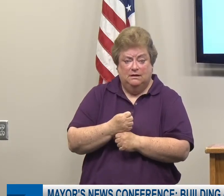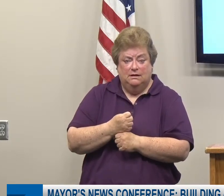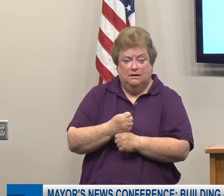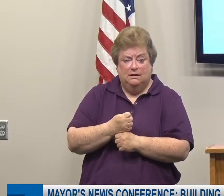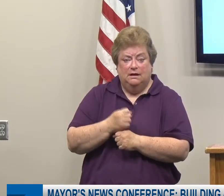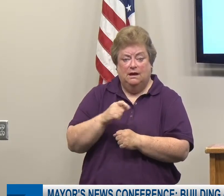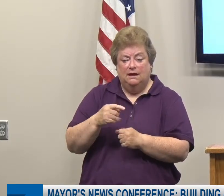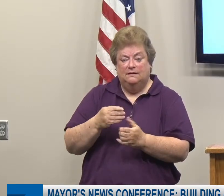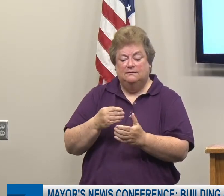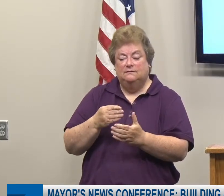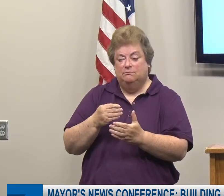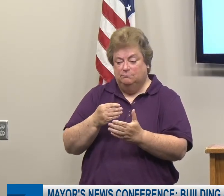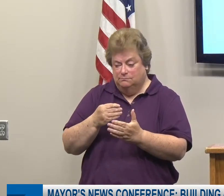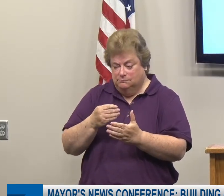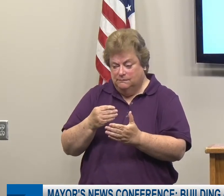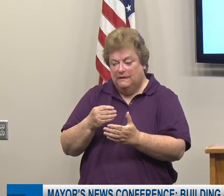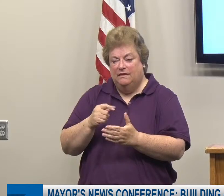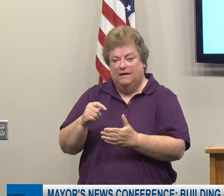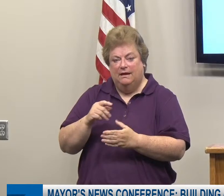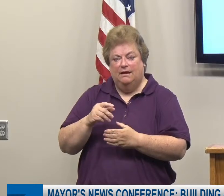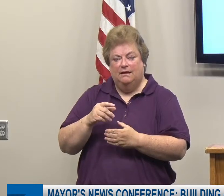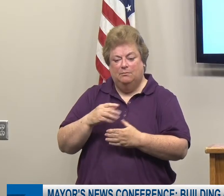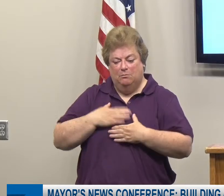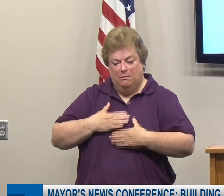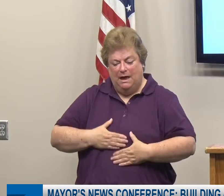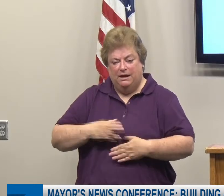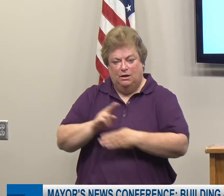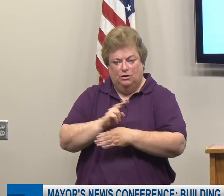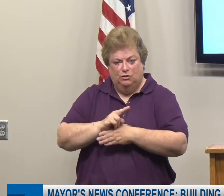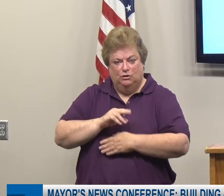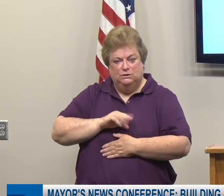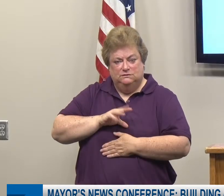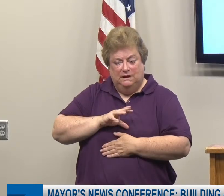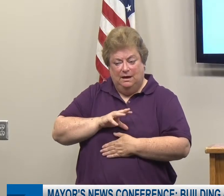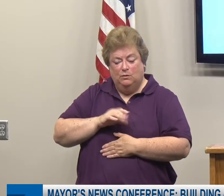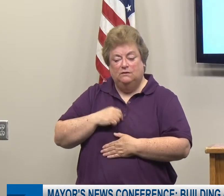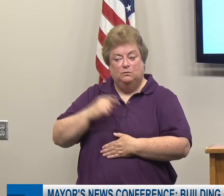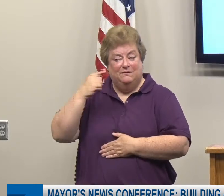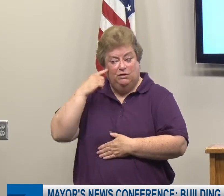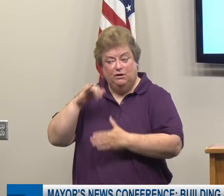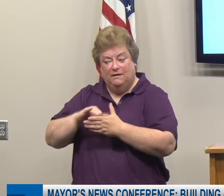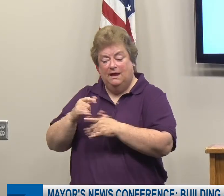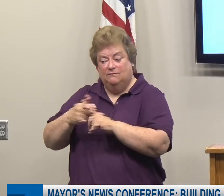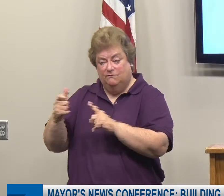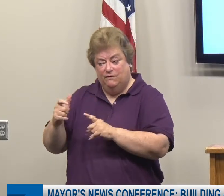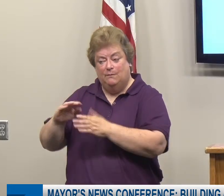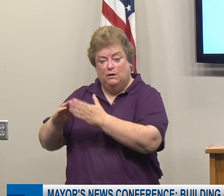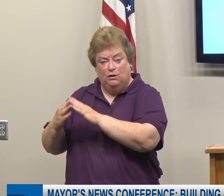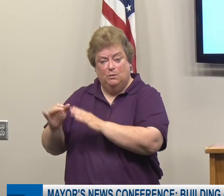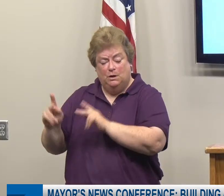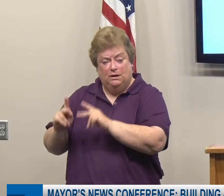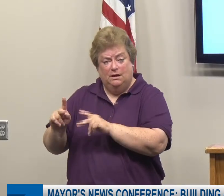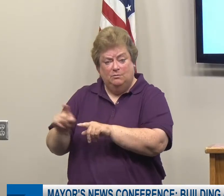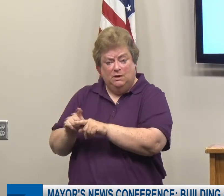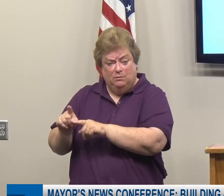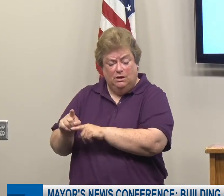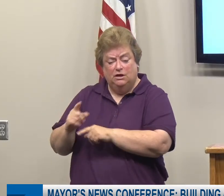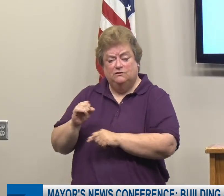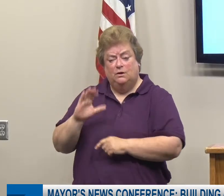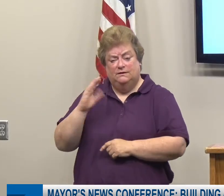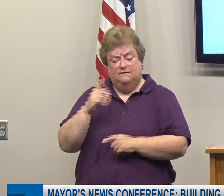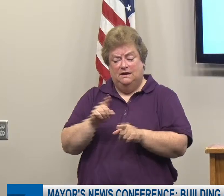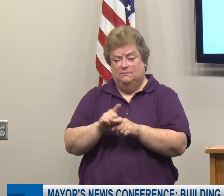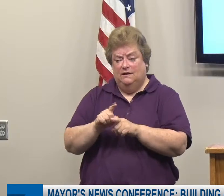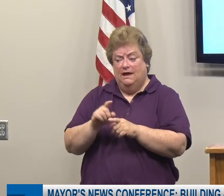body-worn cameras. And we heard that request coming from the community as well. So this seemed like an opportunity and the right moment